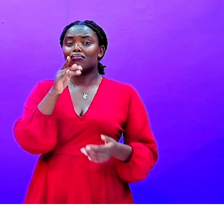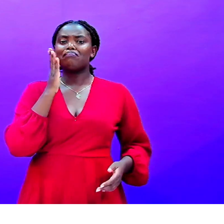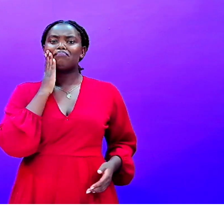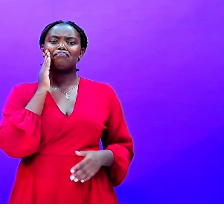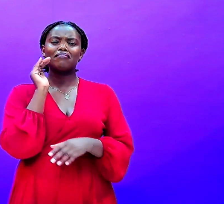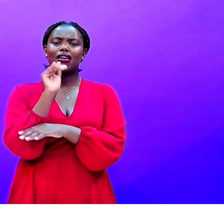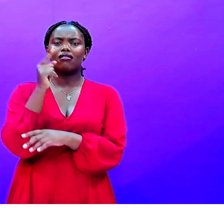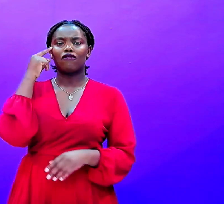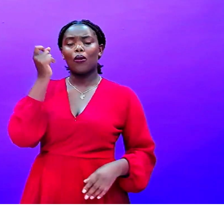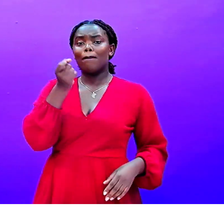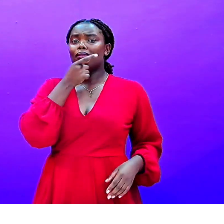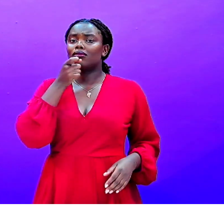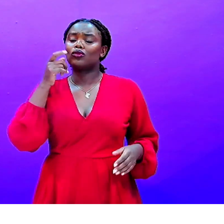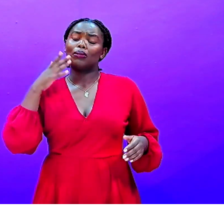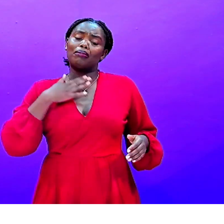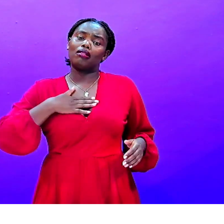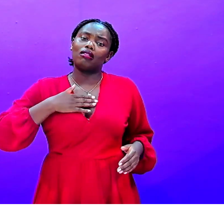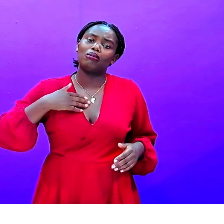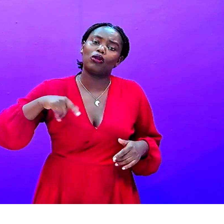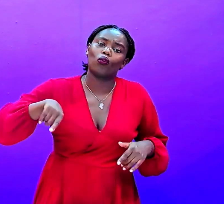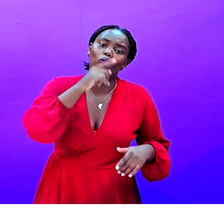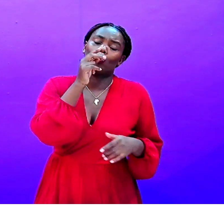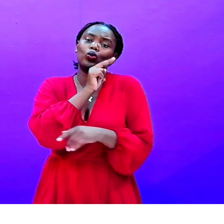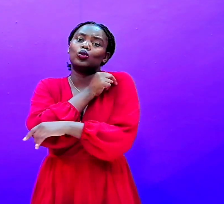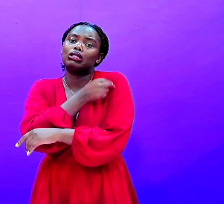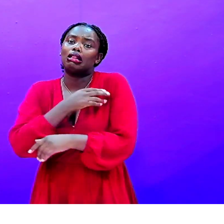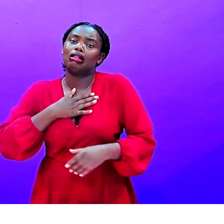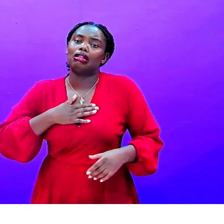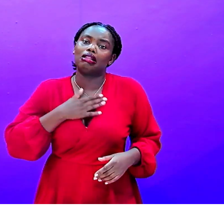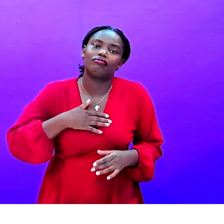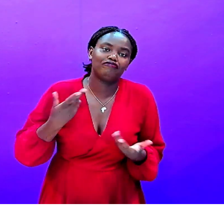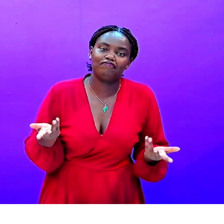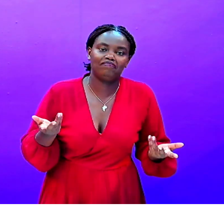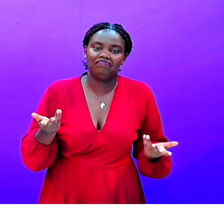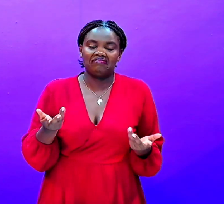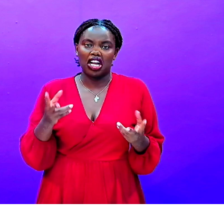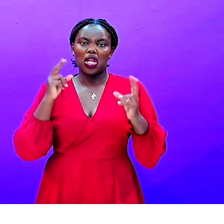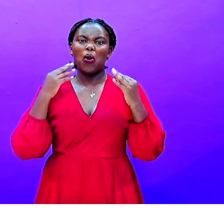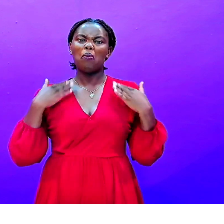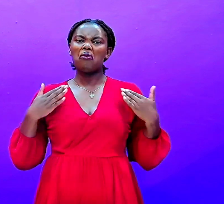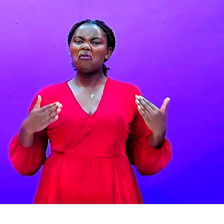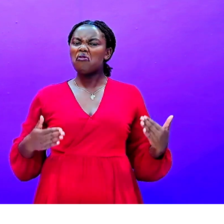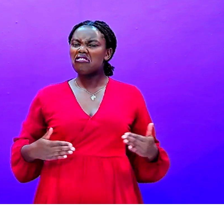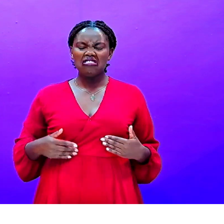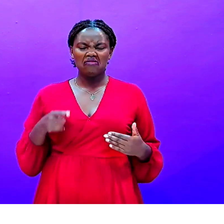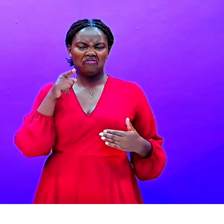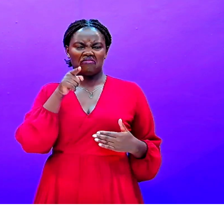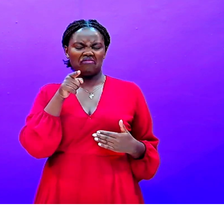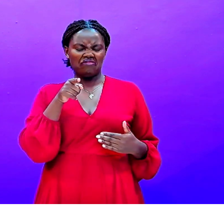It is reported that the mother asked for medical attention for her unborn child and herself while in police